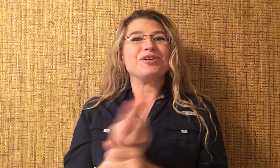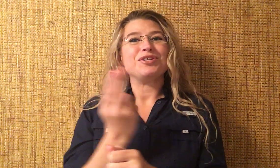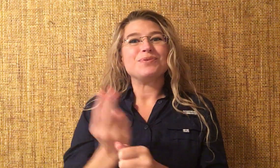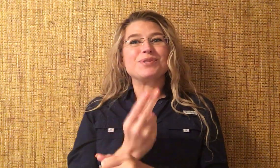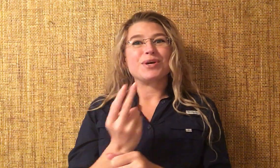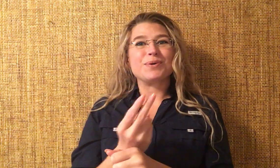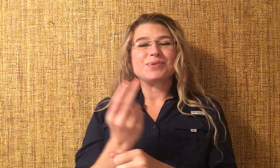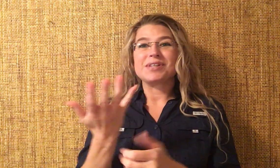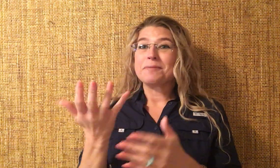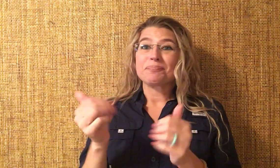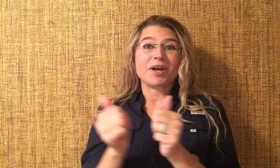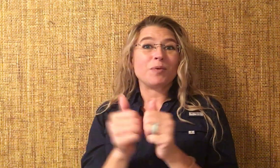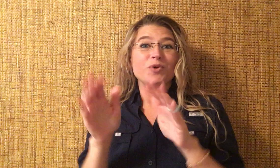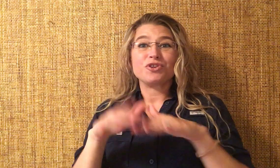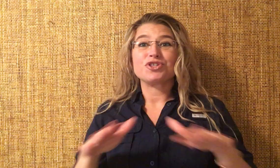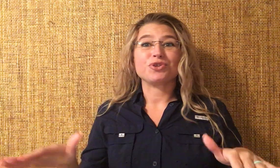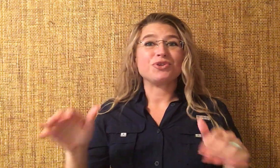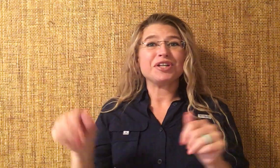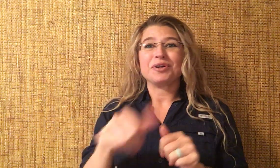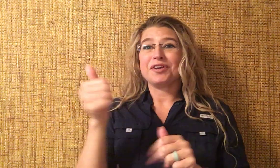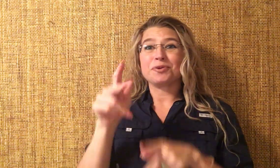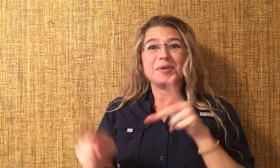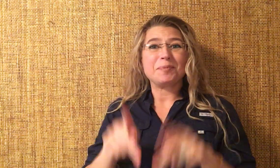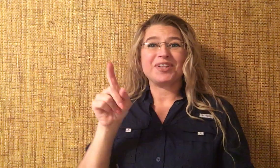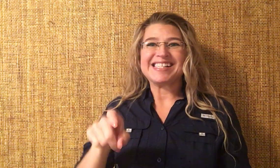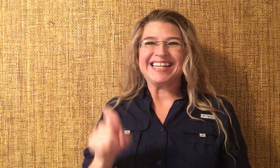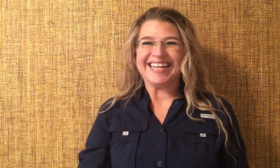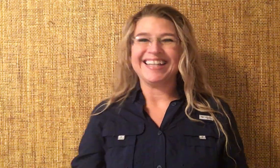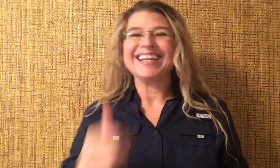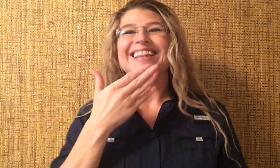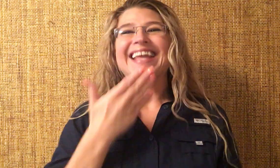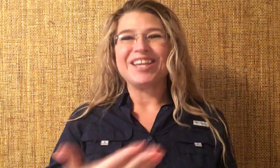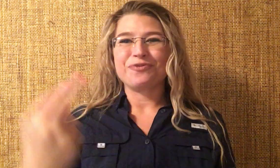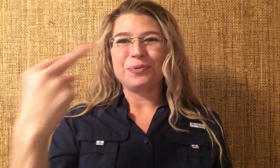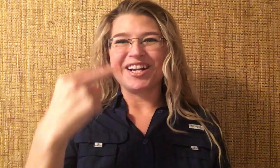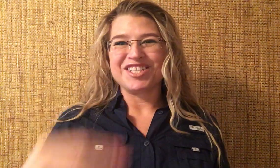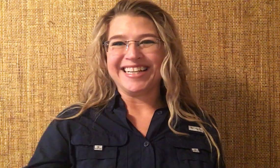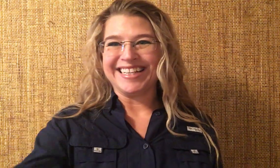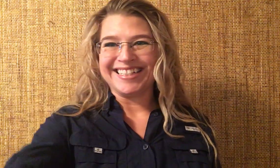you can use those with your children or other people as needed. Thank you for watching.